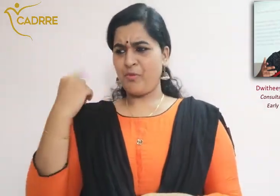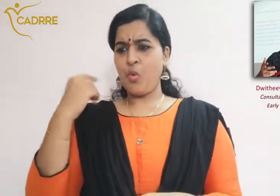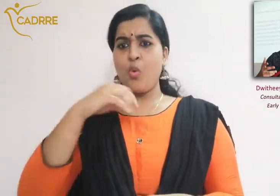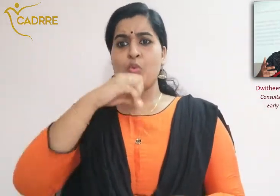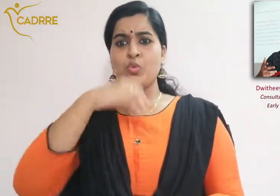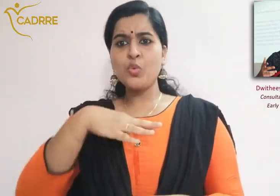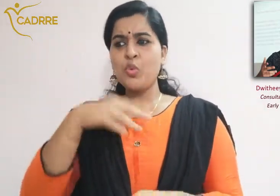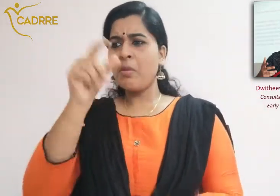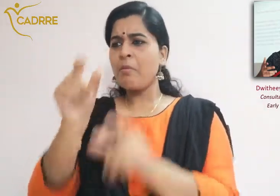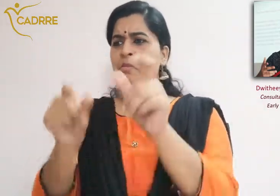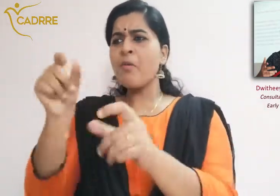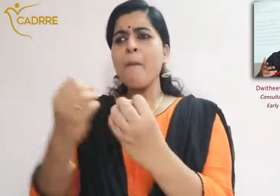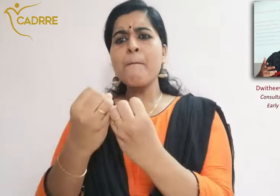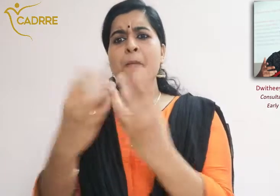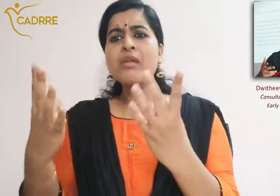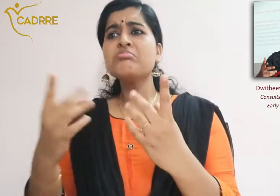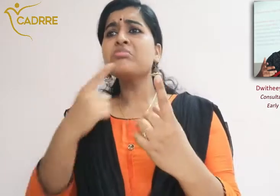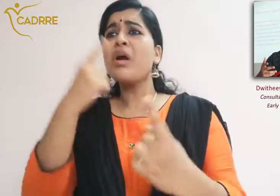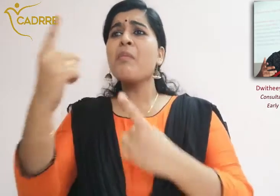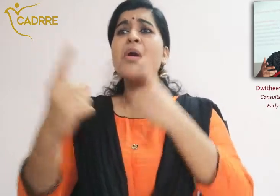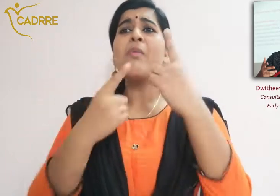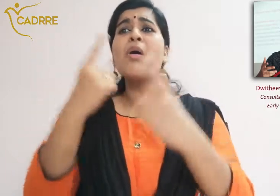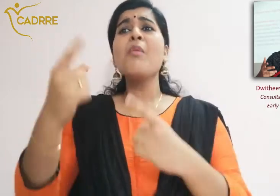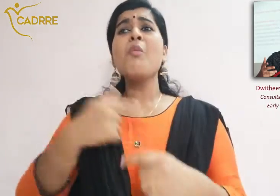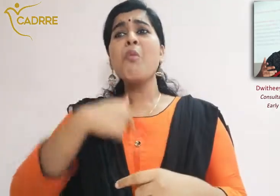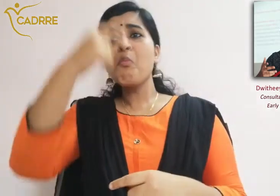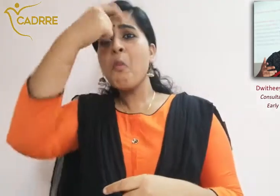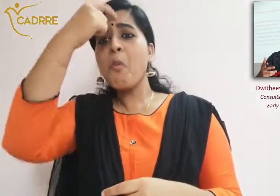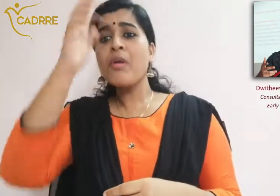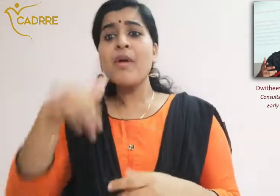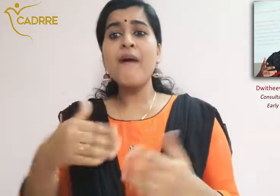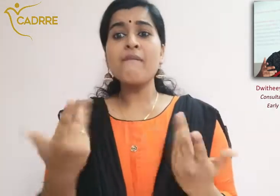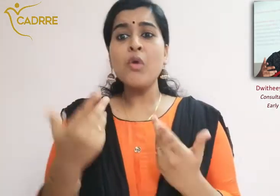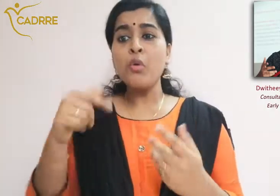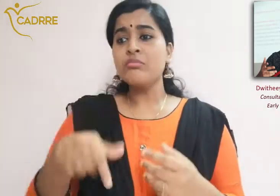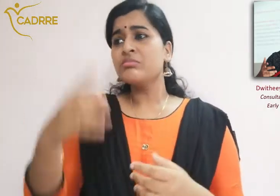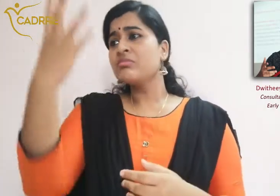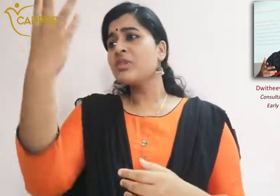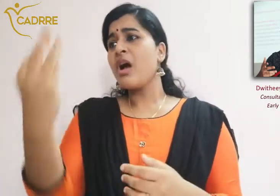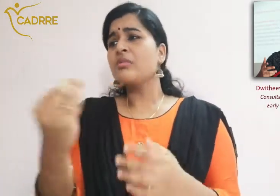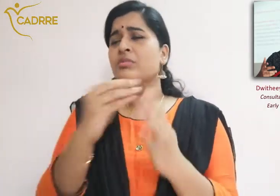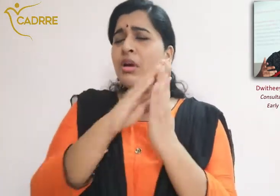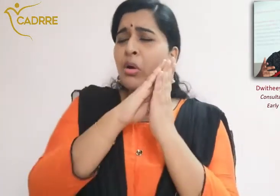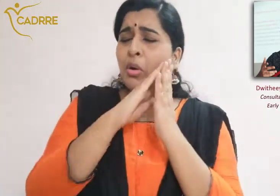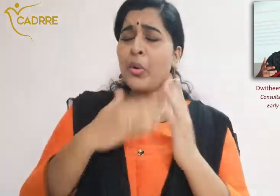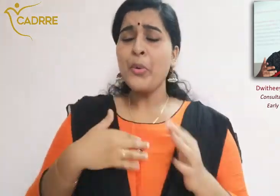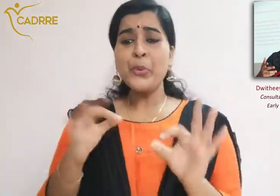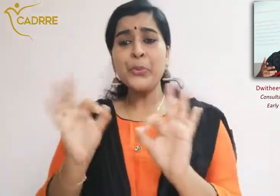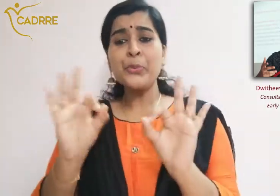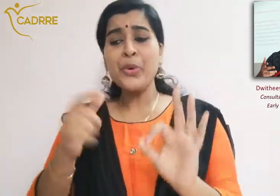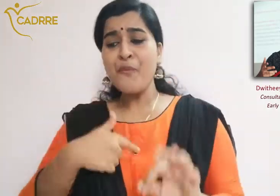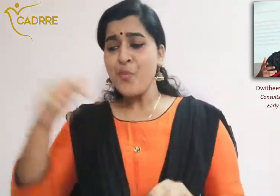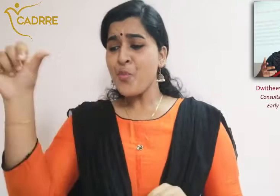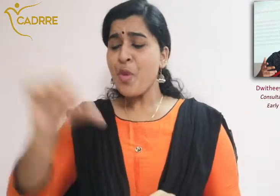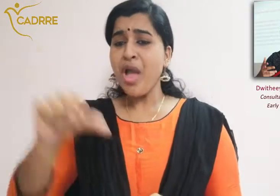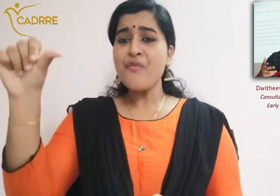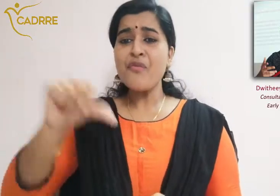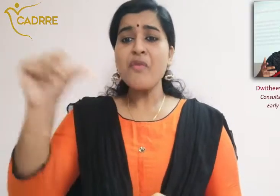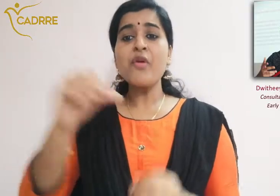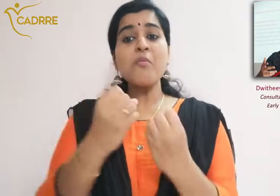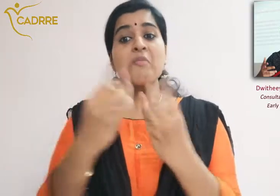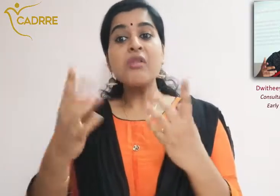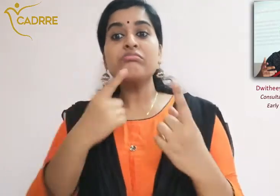weeks, many of the people around, and mostly young people, have raised an issue regarding the difficulties to get a good night's sleep.